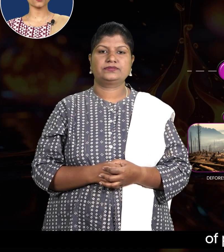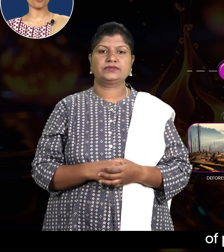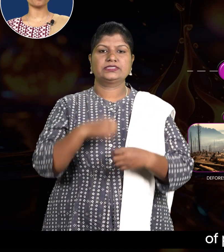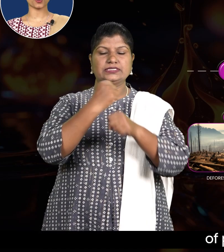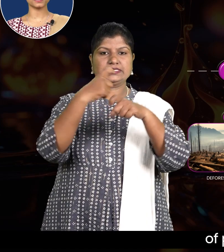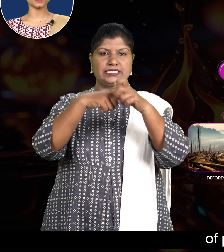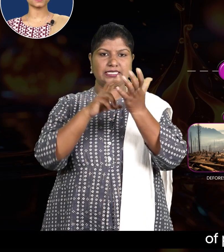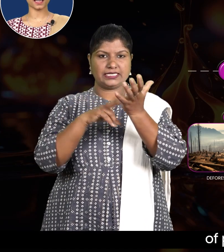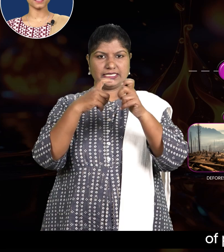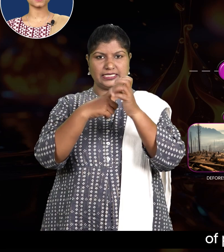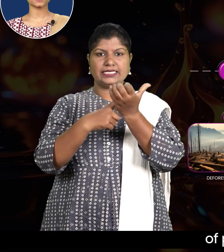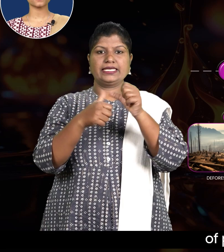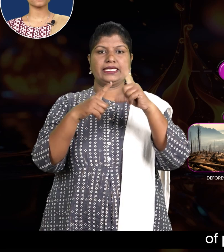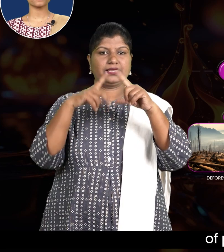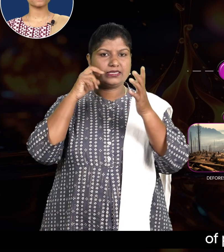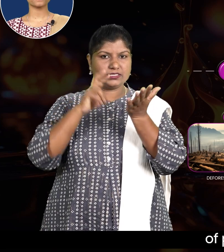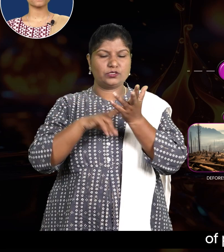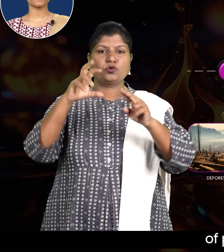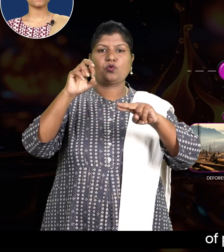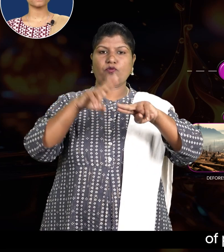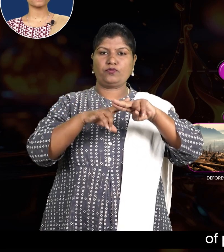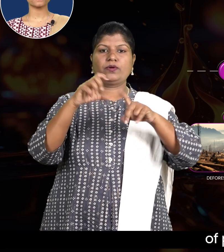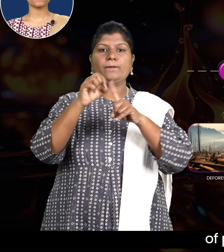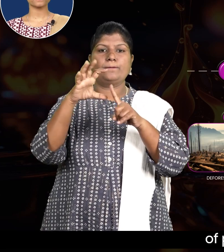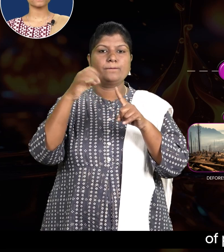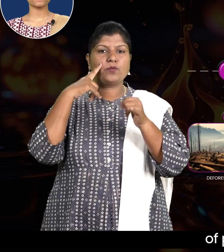generation of poisonous gas,